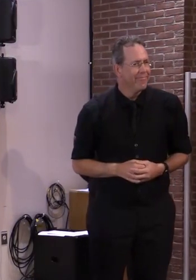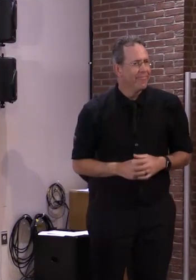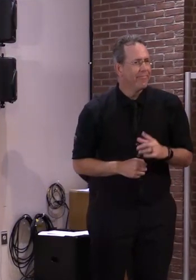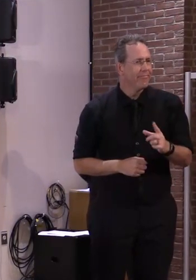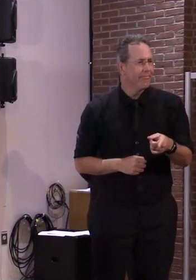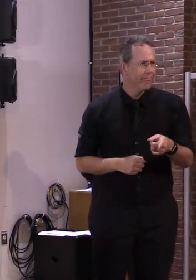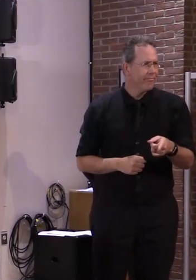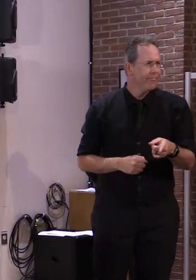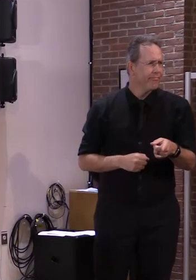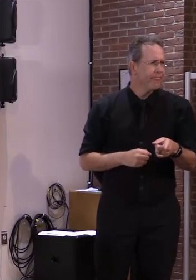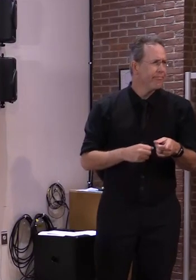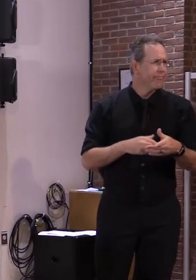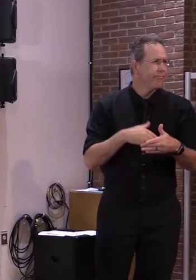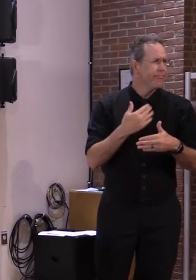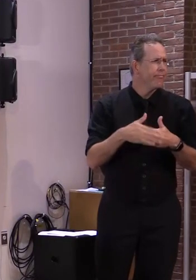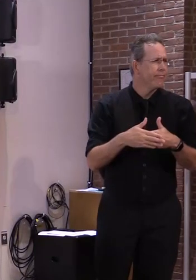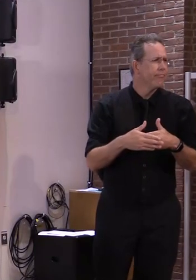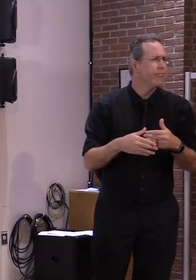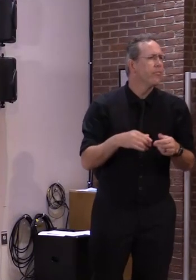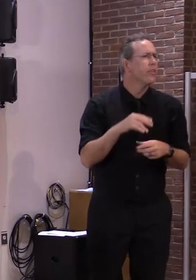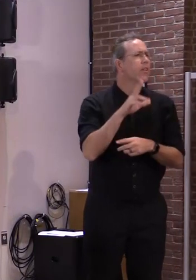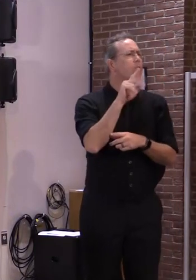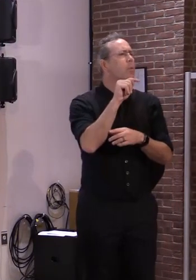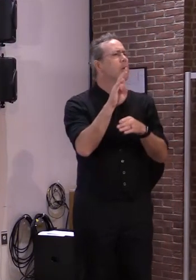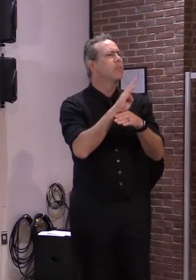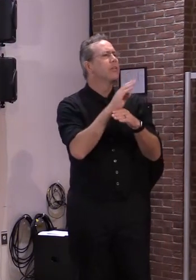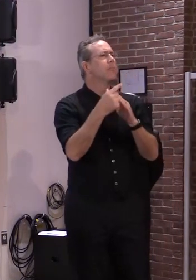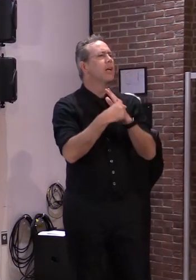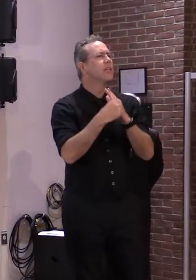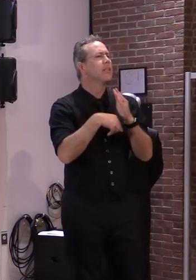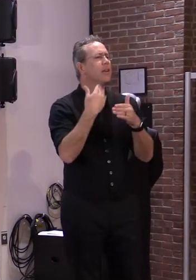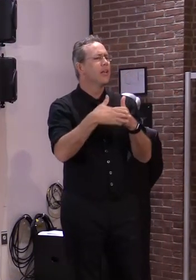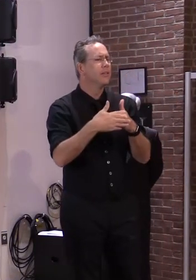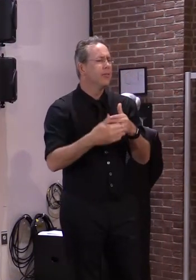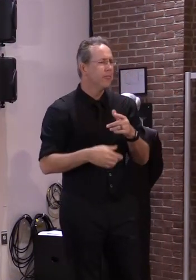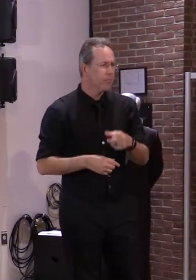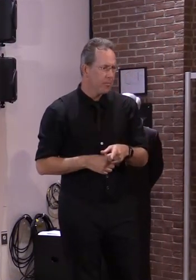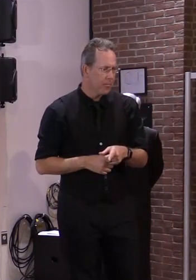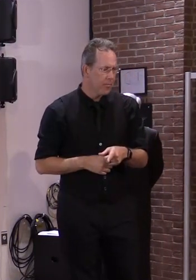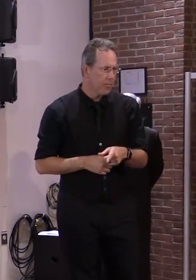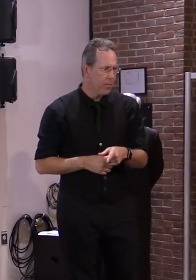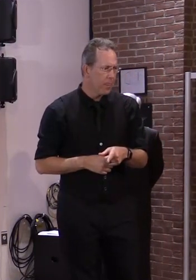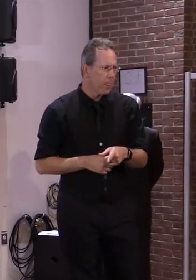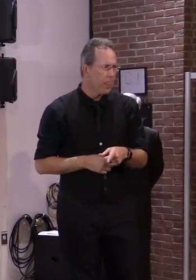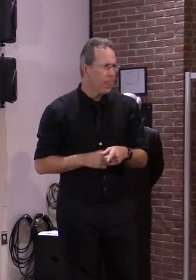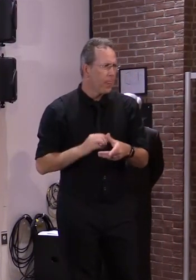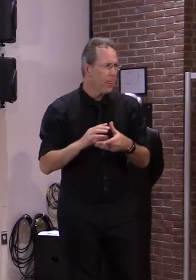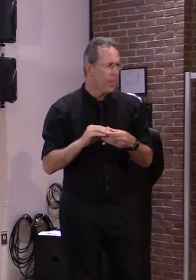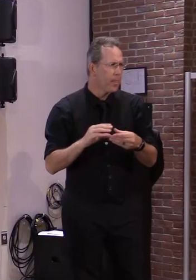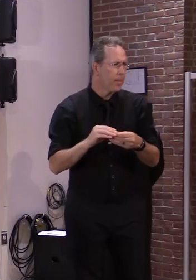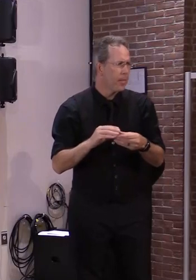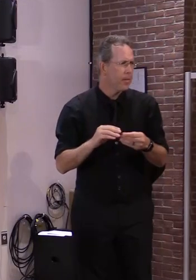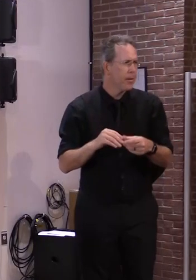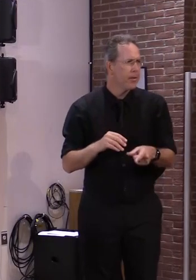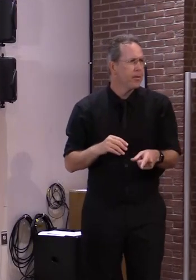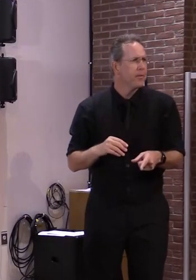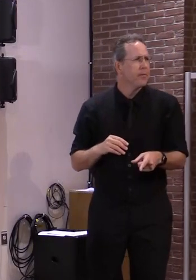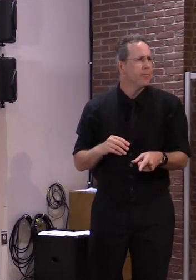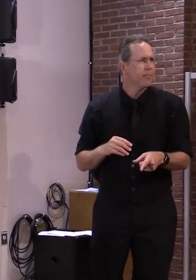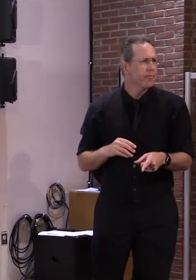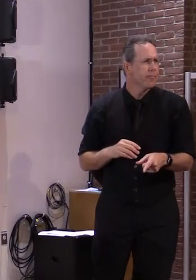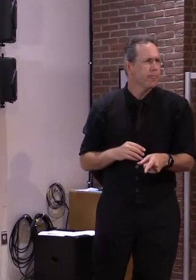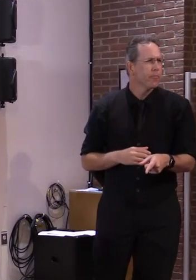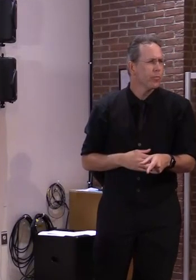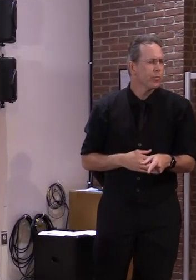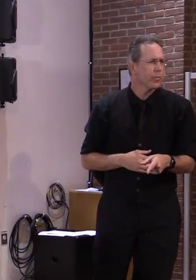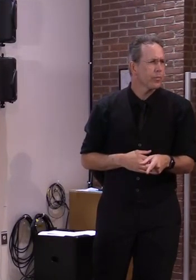Business Magazine. Hey, Governor, we're still hearing a lot of complaints from employers about people not coming back to